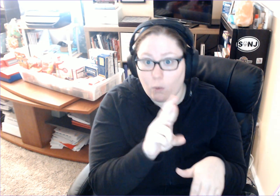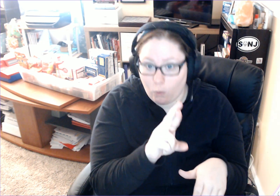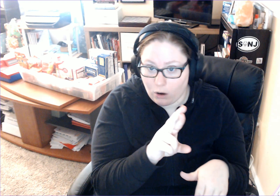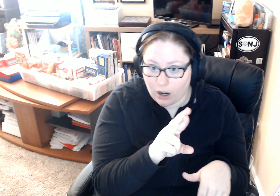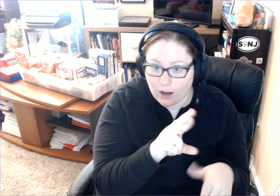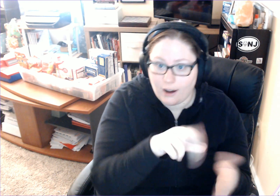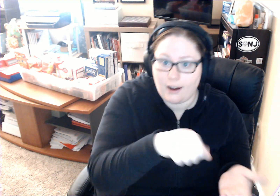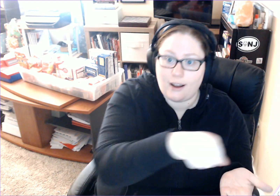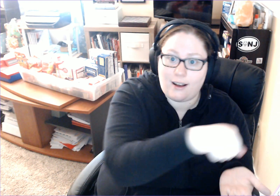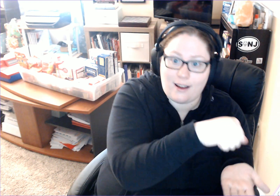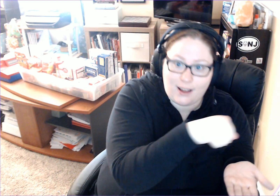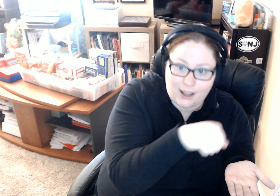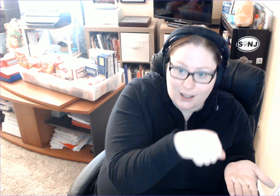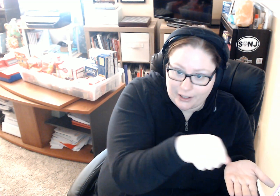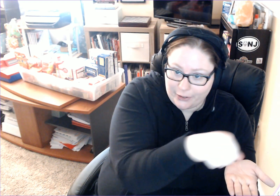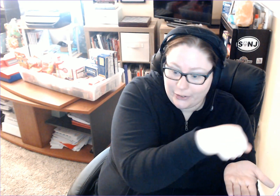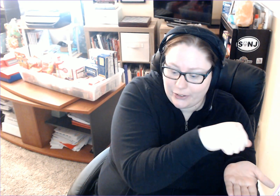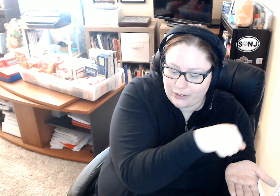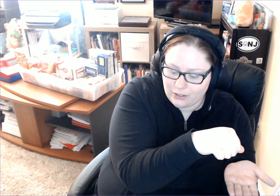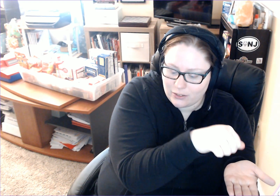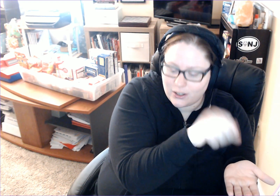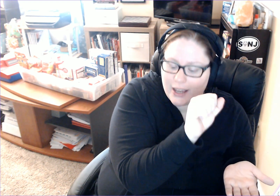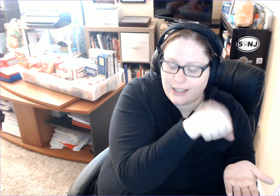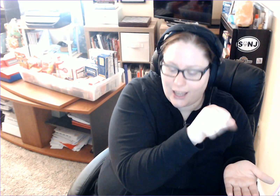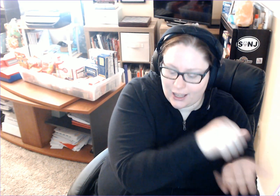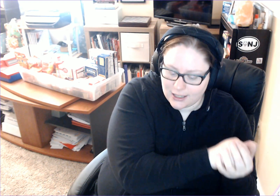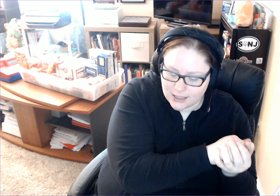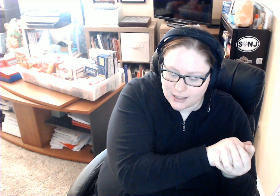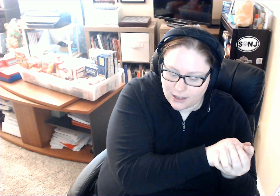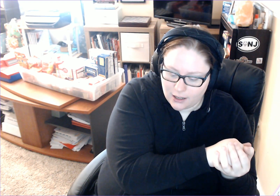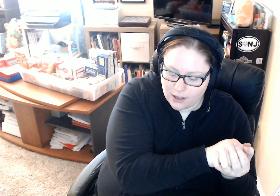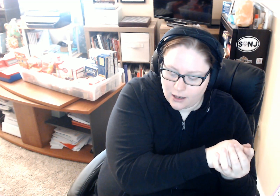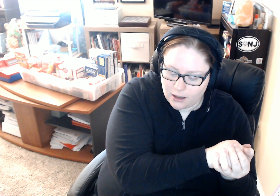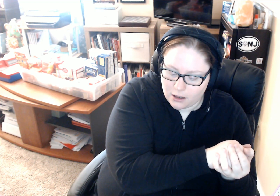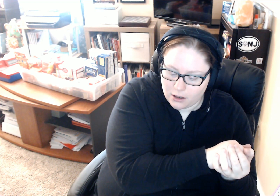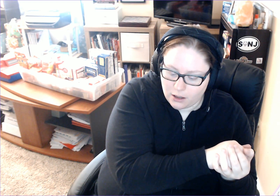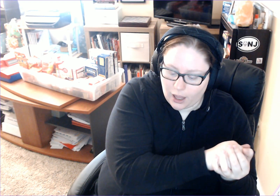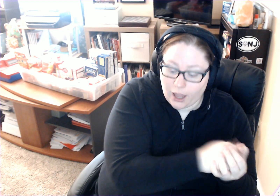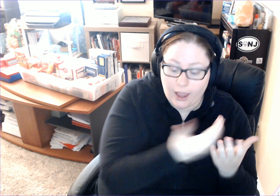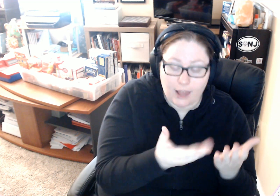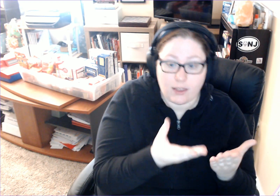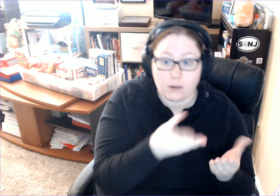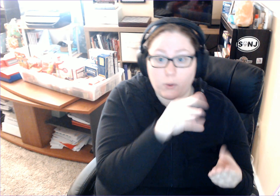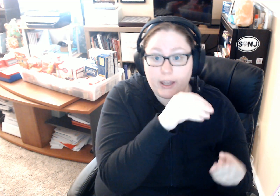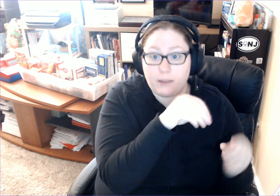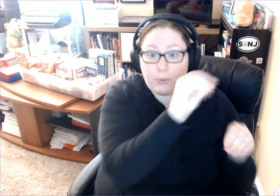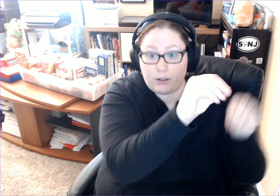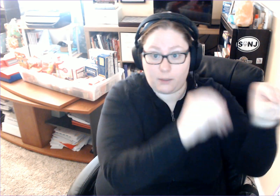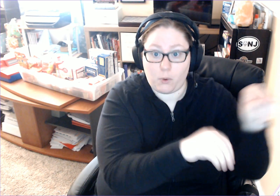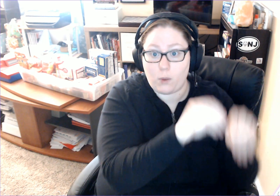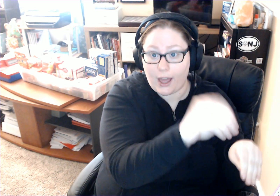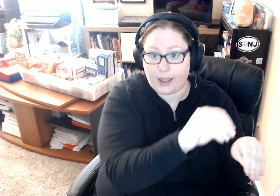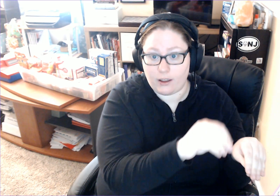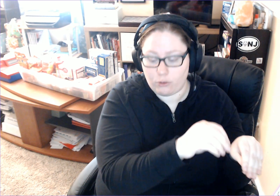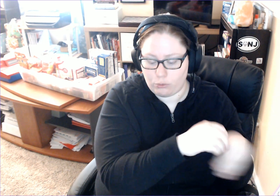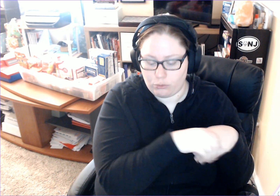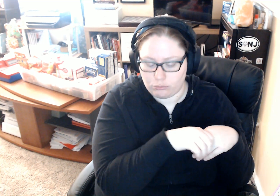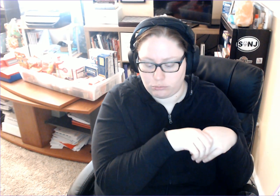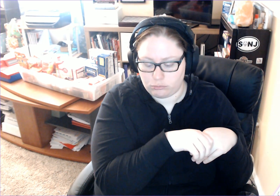Or iron. Yes. And then we put them away.